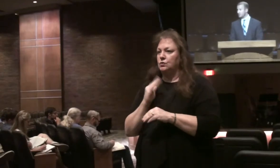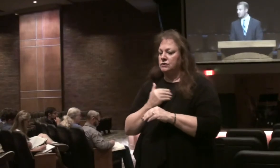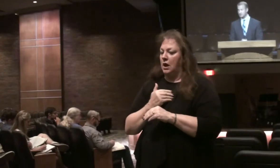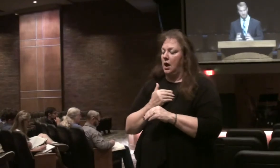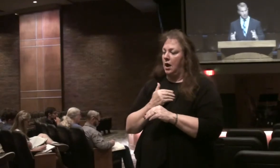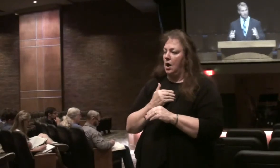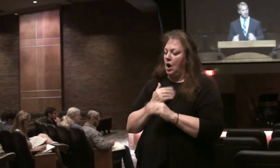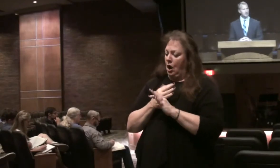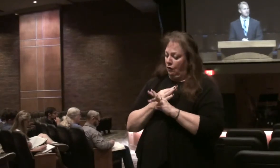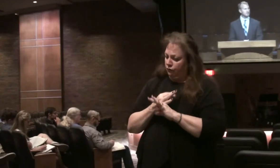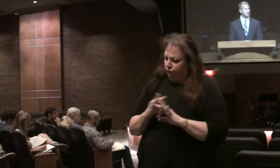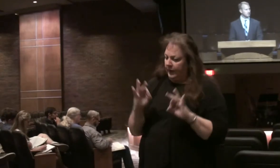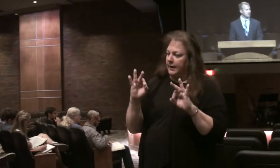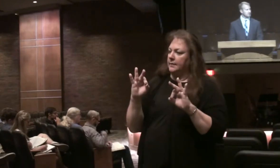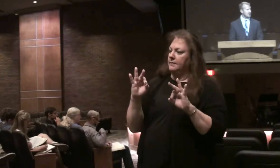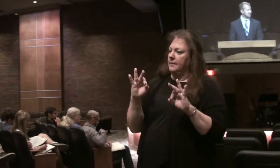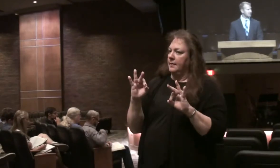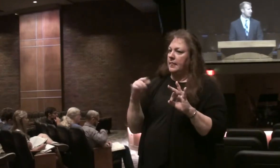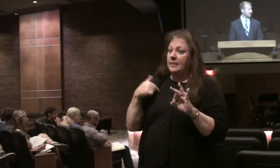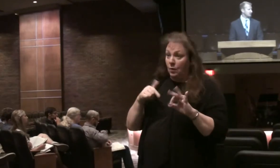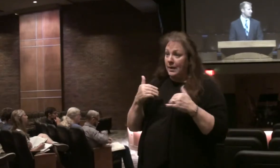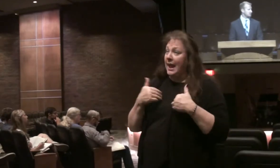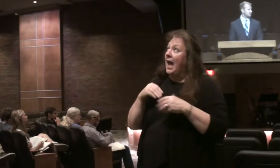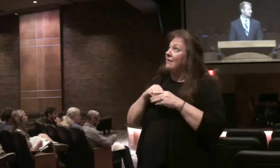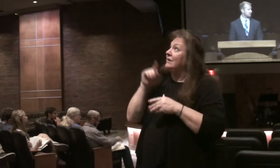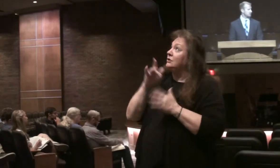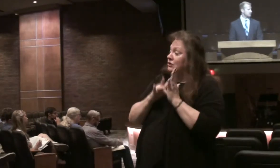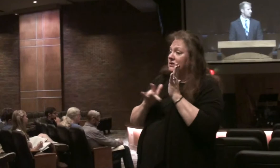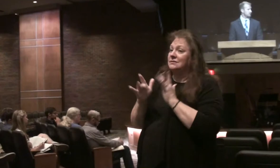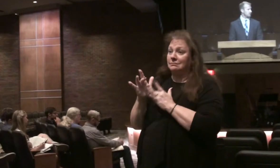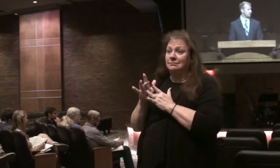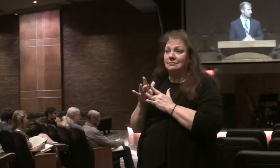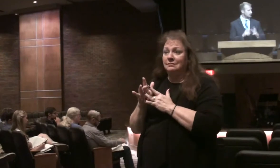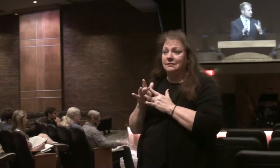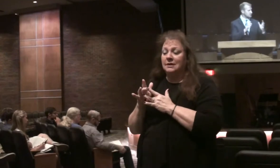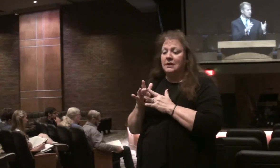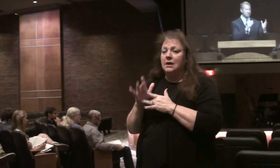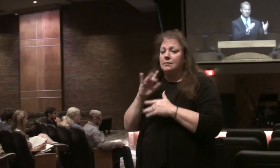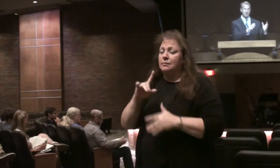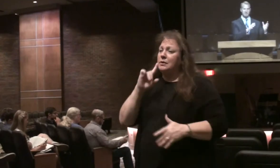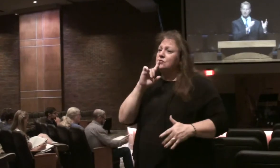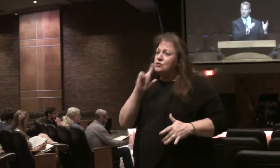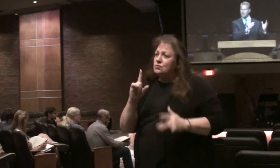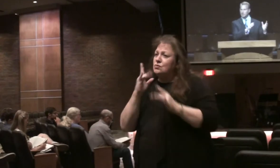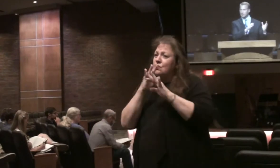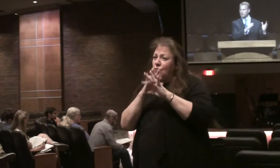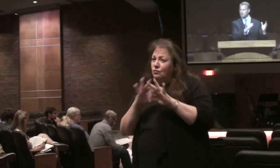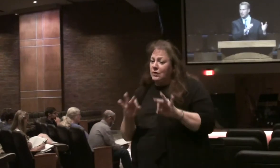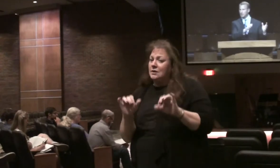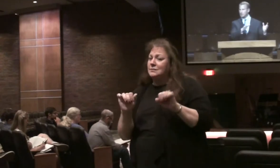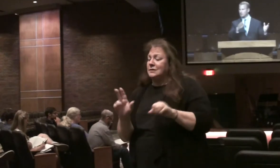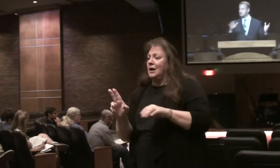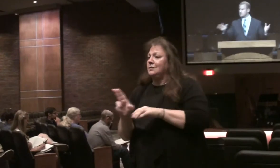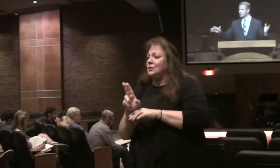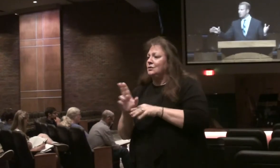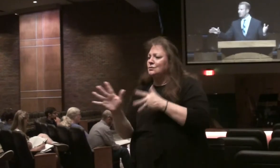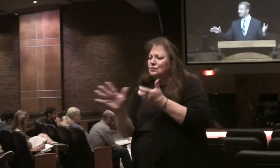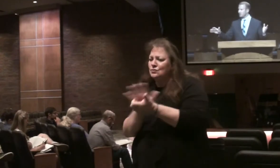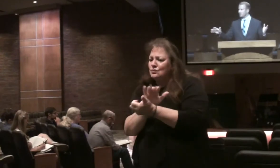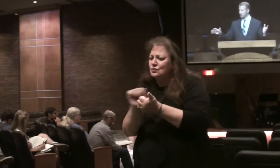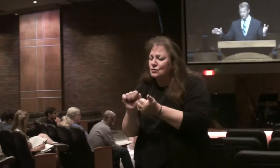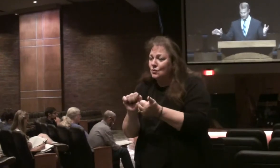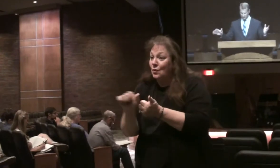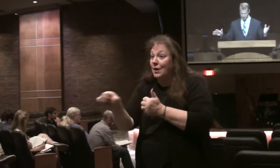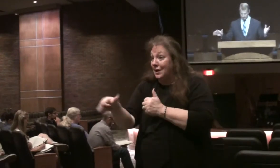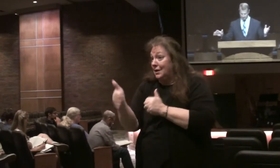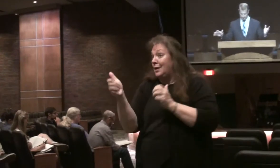of freedoms, true freedoms that believers have in Christ. But those true freedoms could be used to destroy a